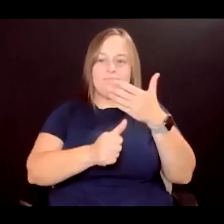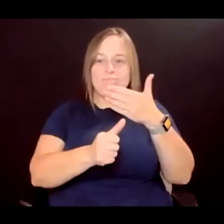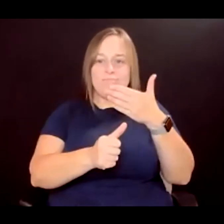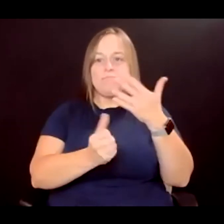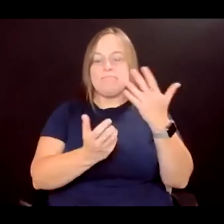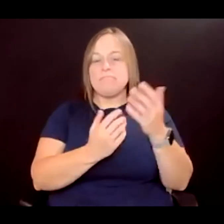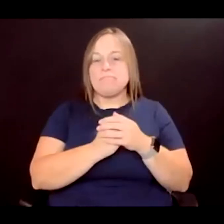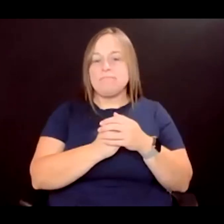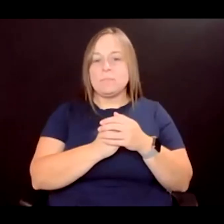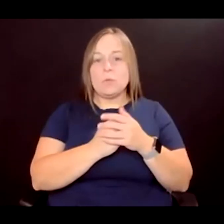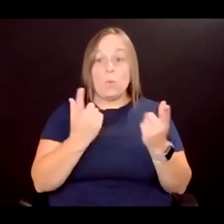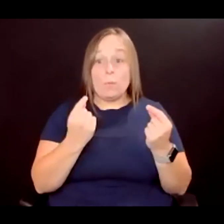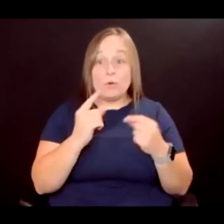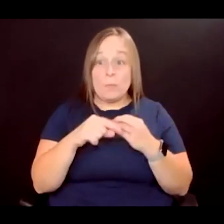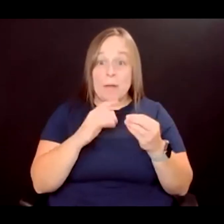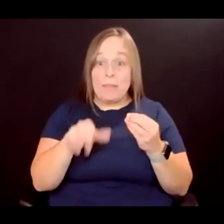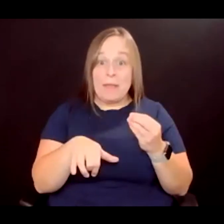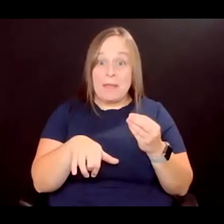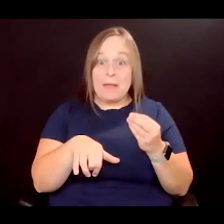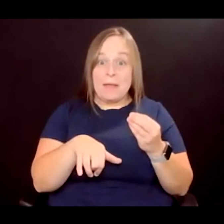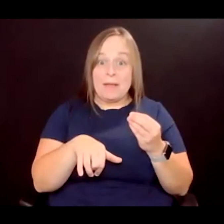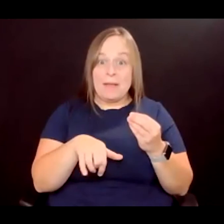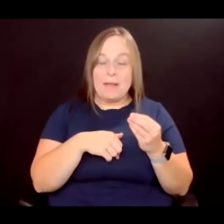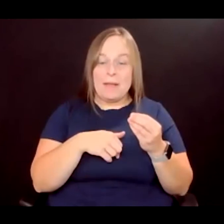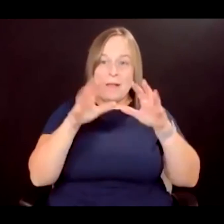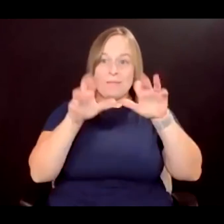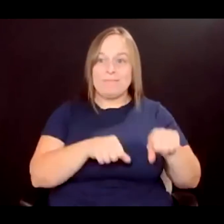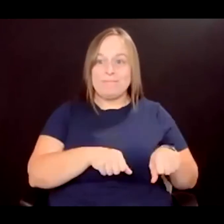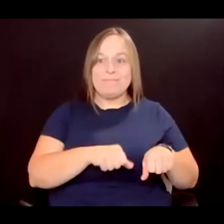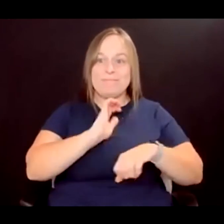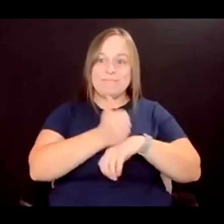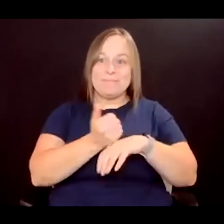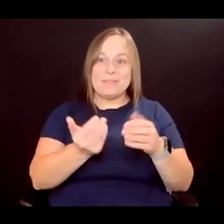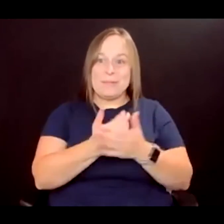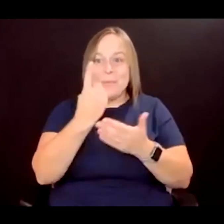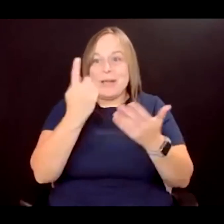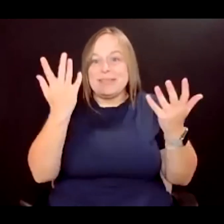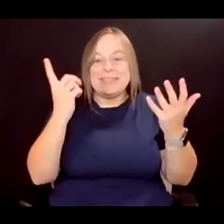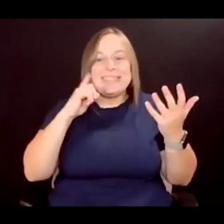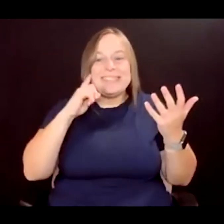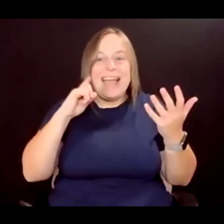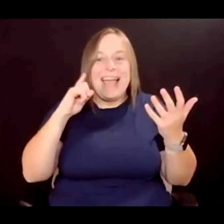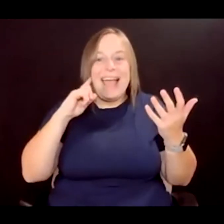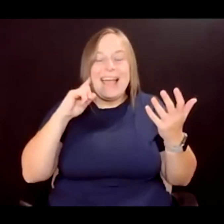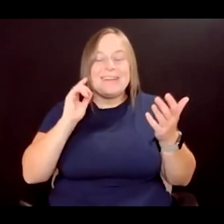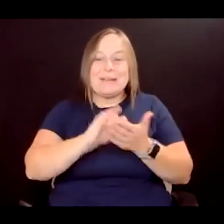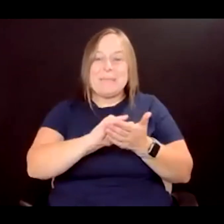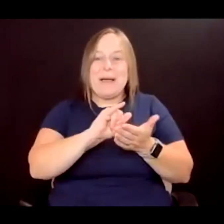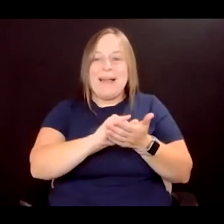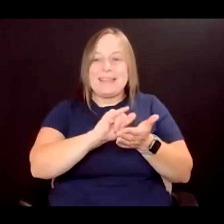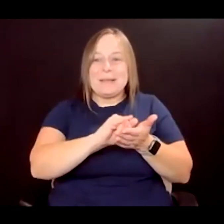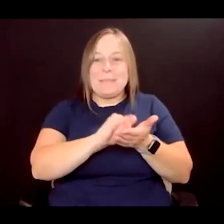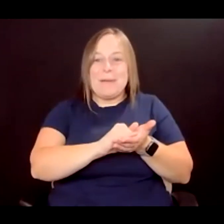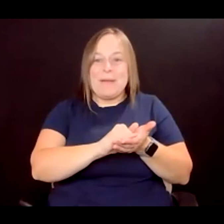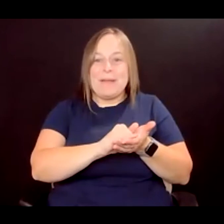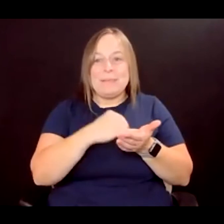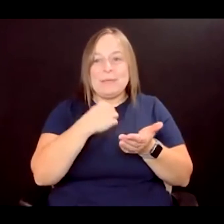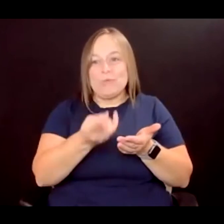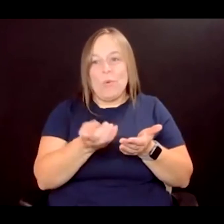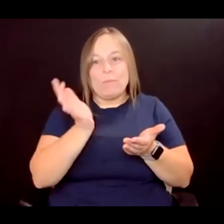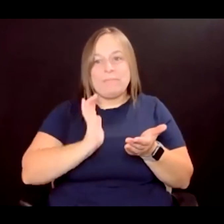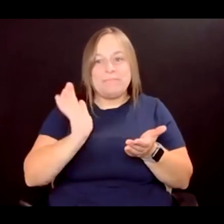accessible pedestrian signals have been put in, but sometimes the the poles will be, say, 10